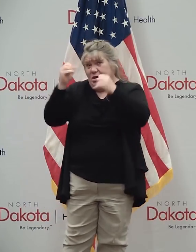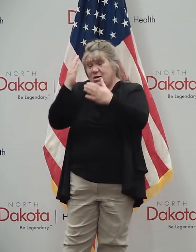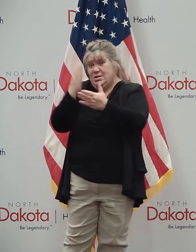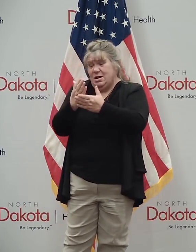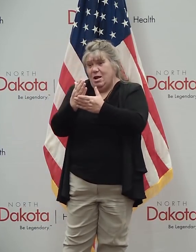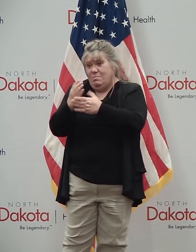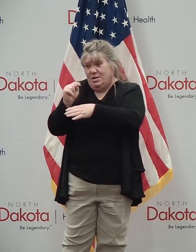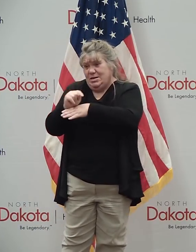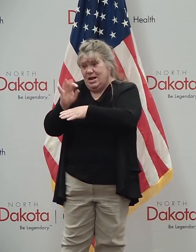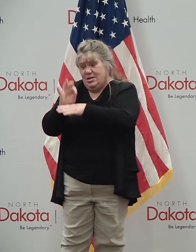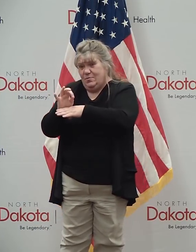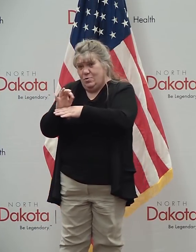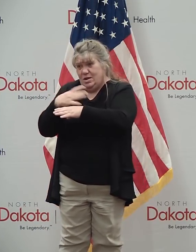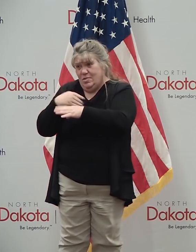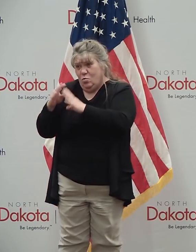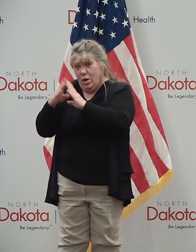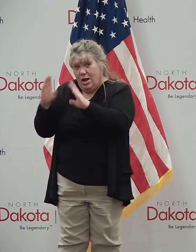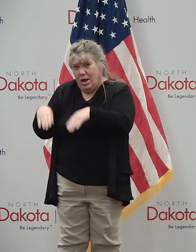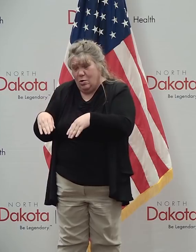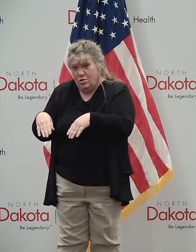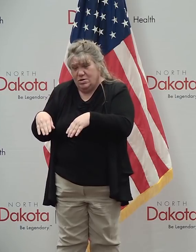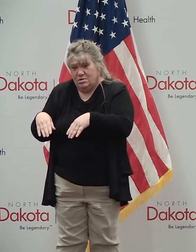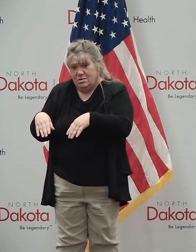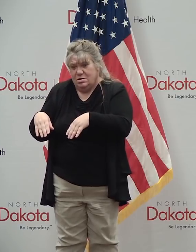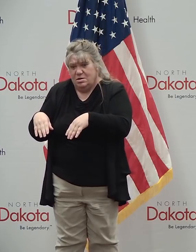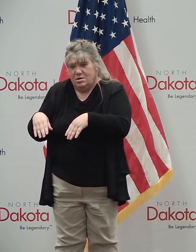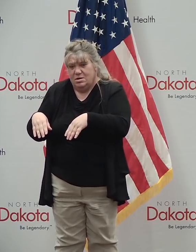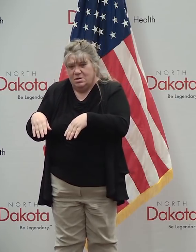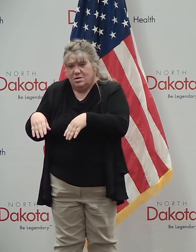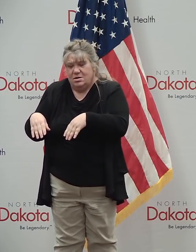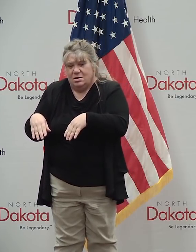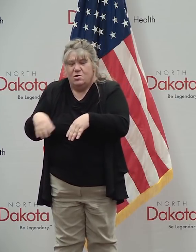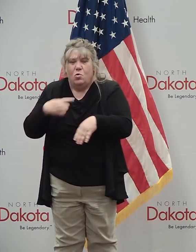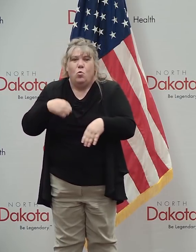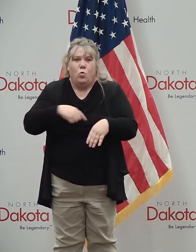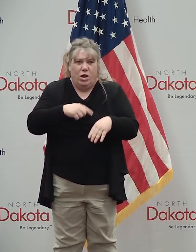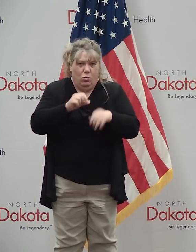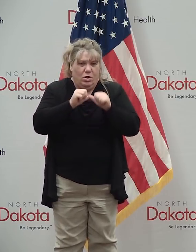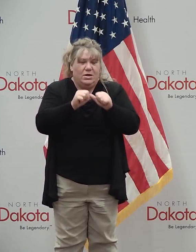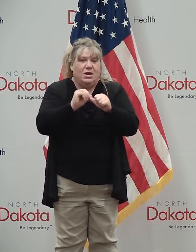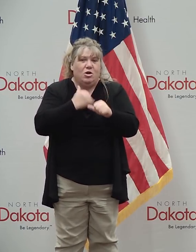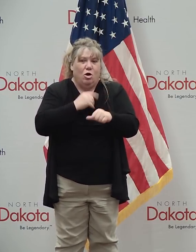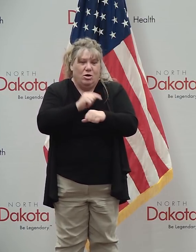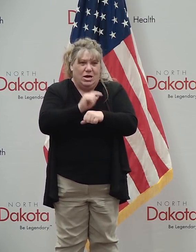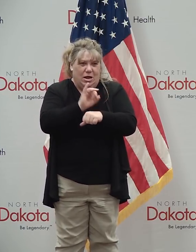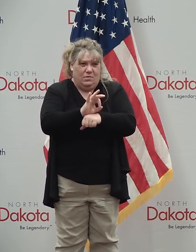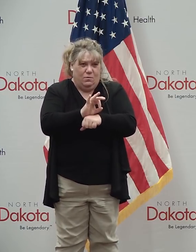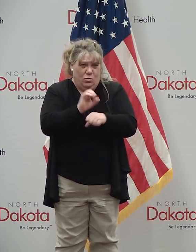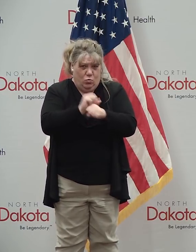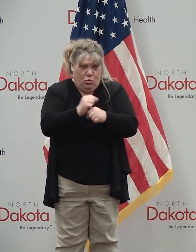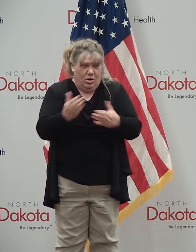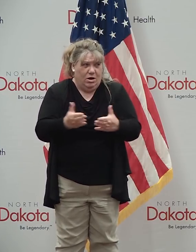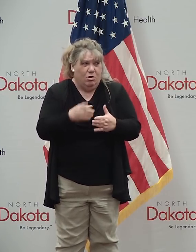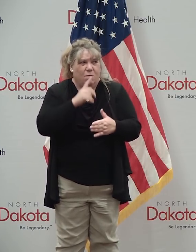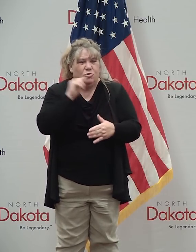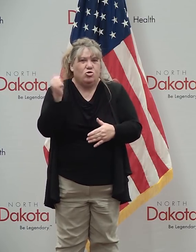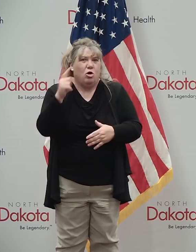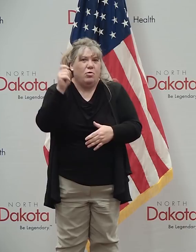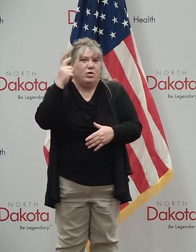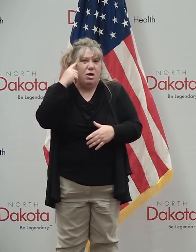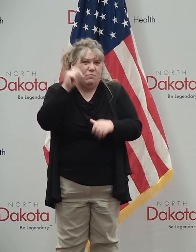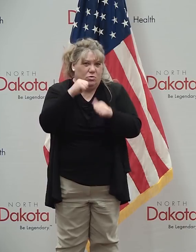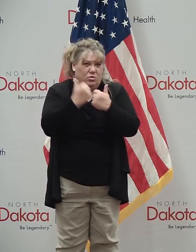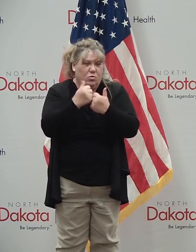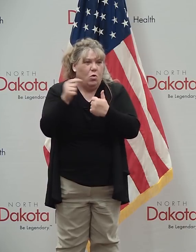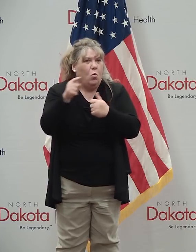The task force officially at the White House will keep going with everything we're going here, and I'm sure that all the governors'